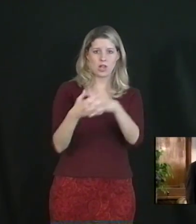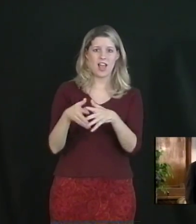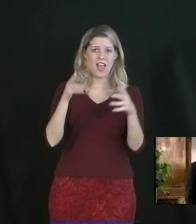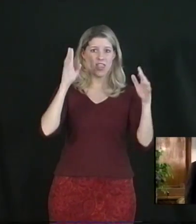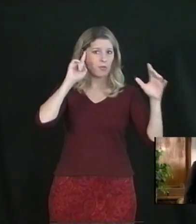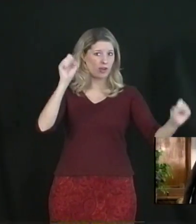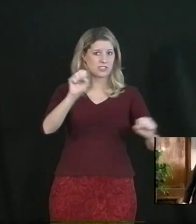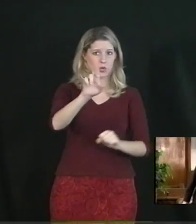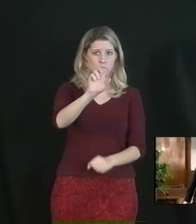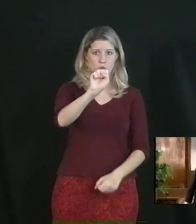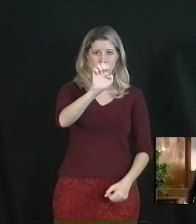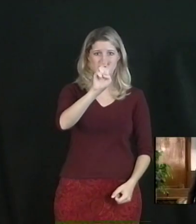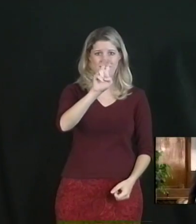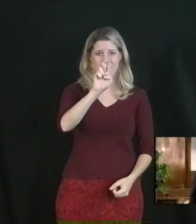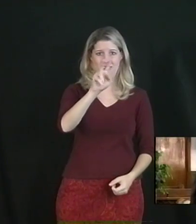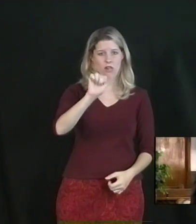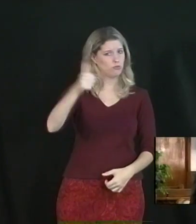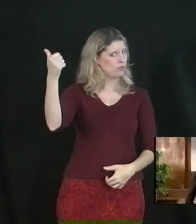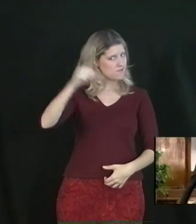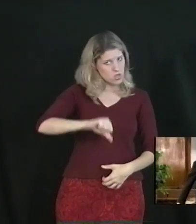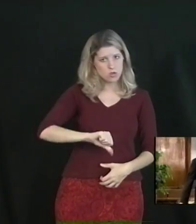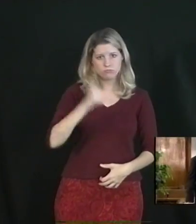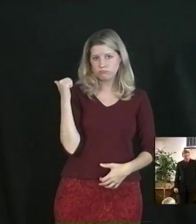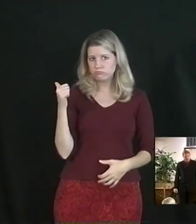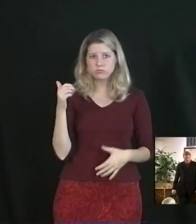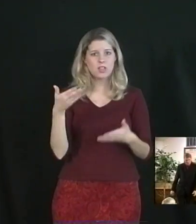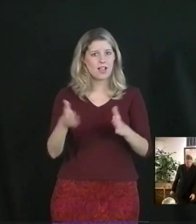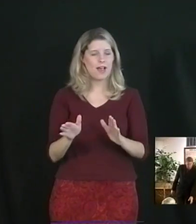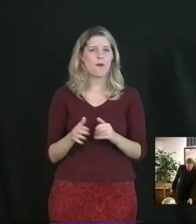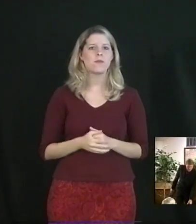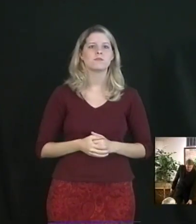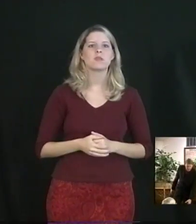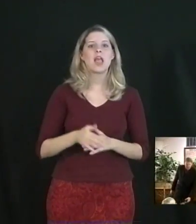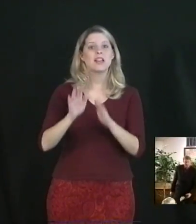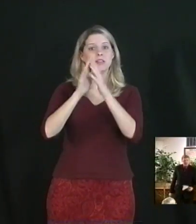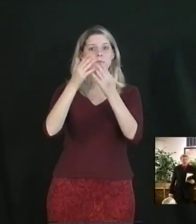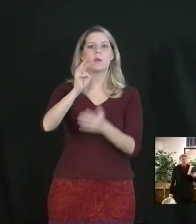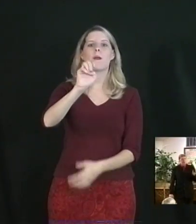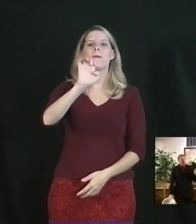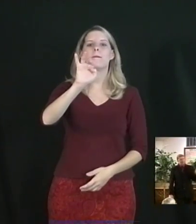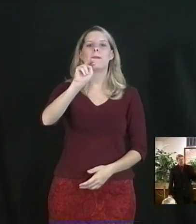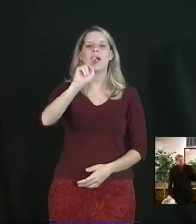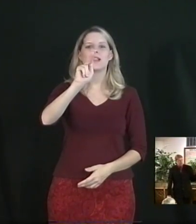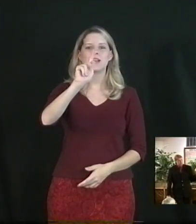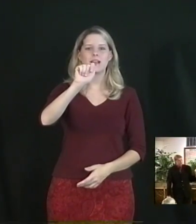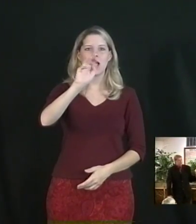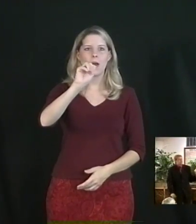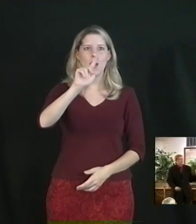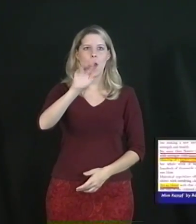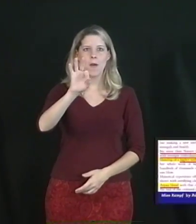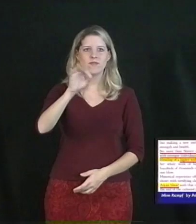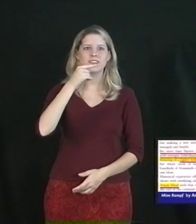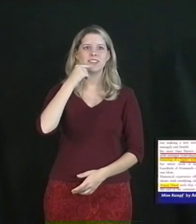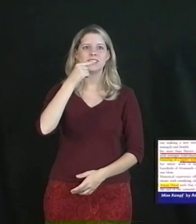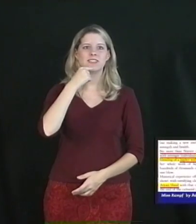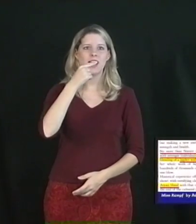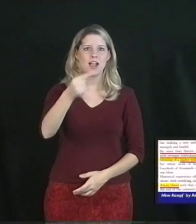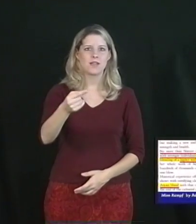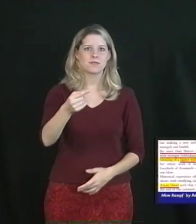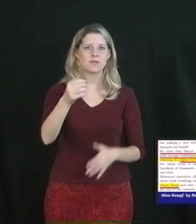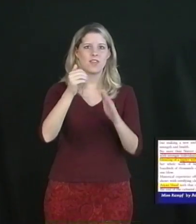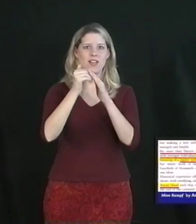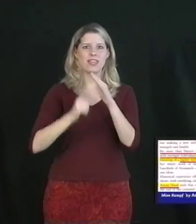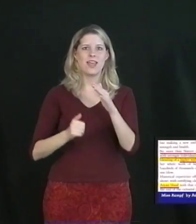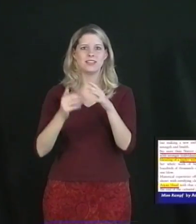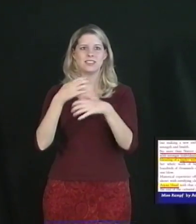Unbelievable what happened, folks, during before World War II. In Hitler's book, Mein Kampf, on page 286 in this edition, he said, "Even less does